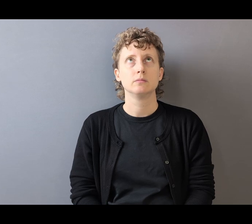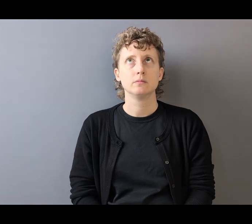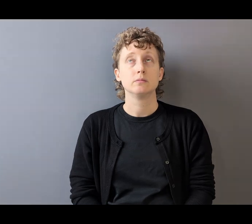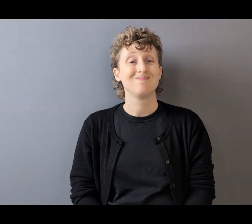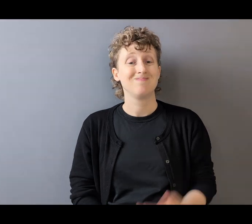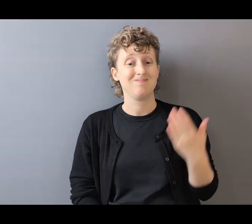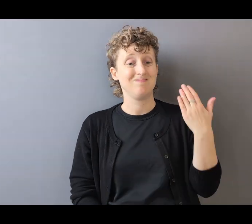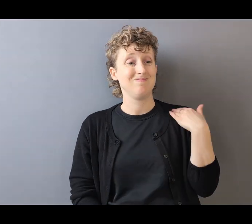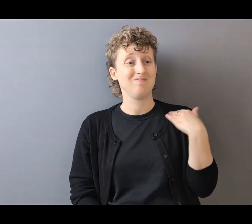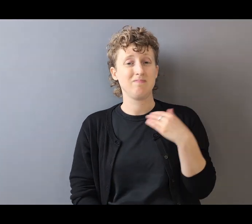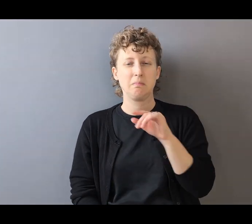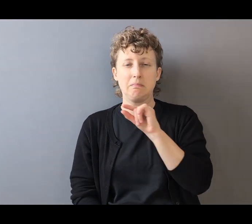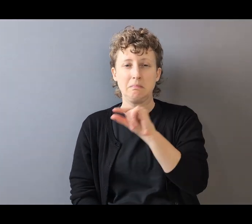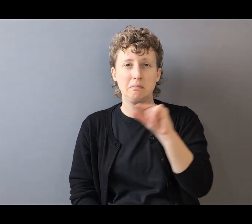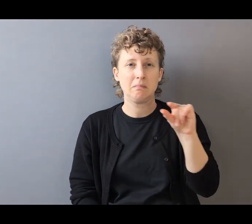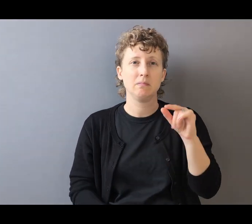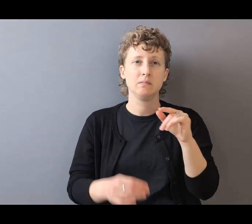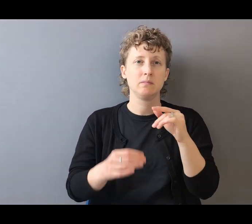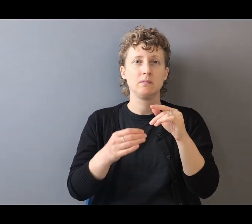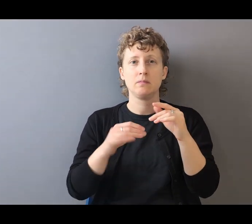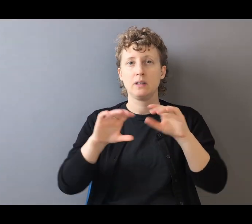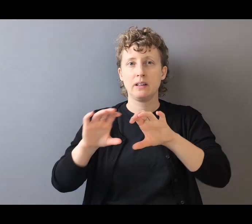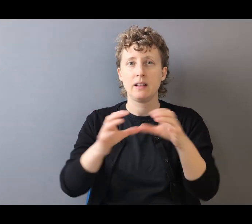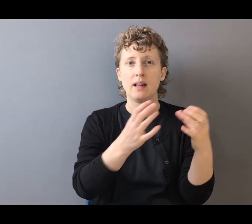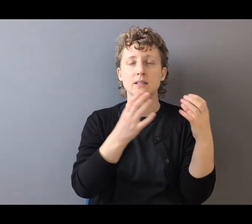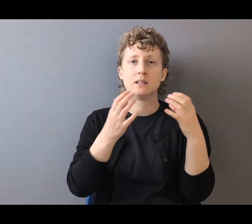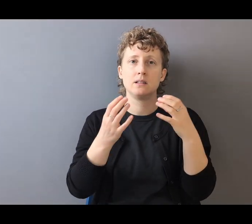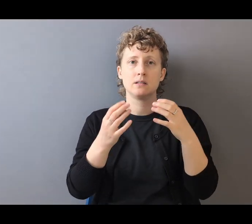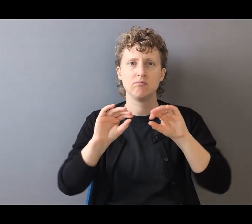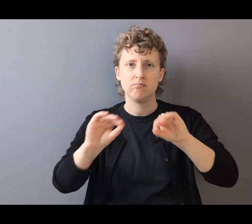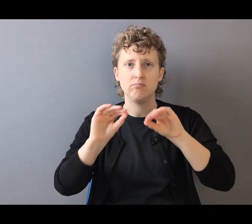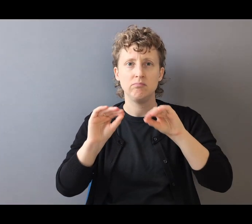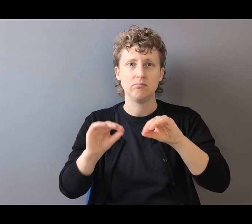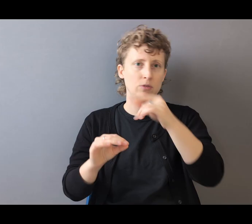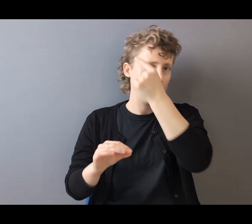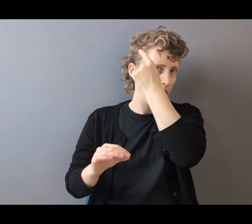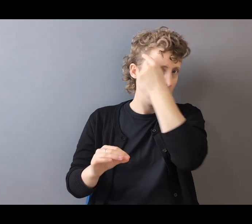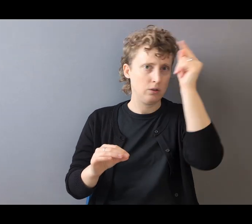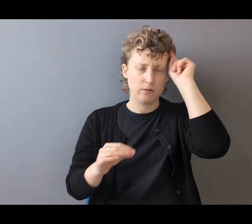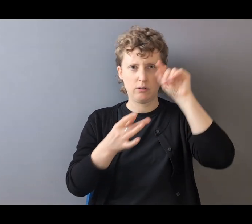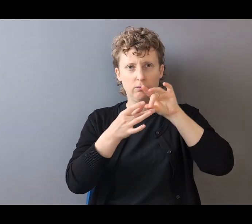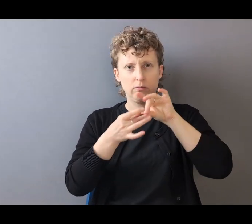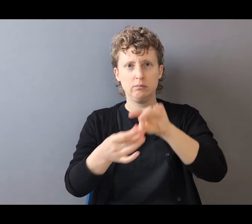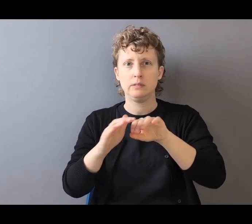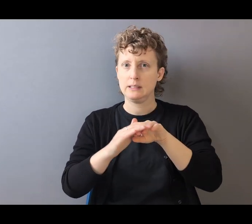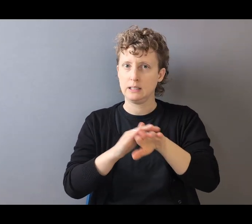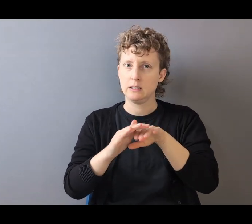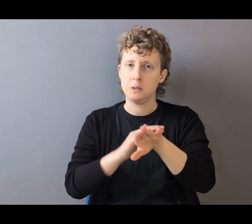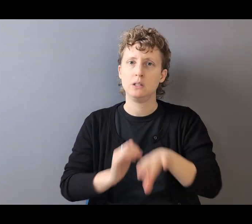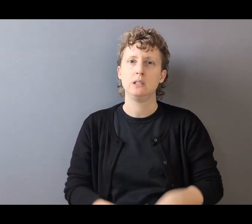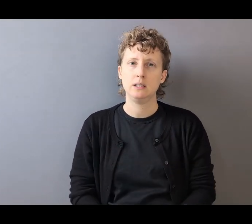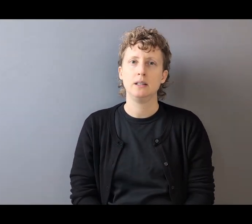few courses or university degrees around accessibility, I think it's especially important to have something which is kind of